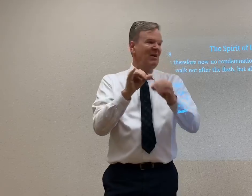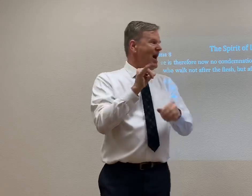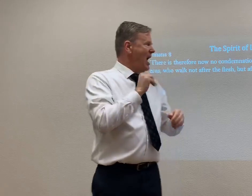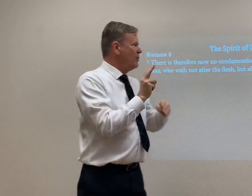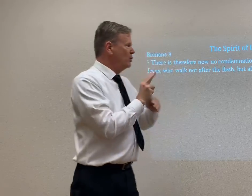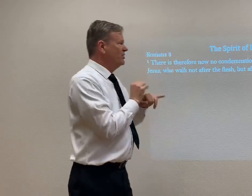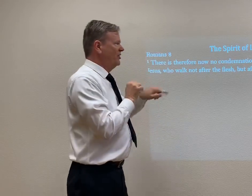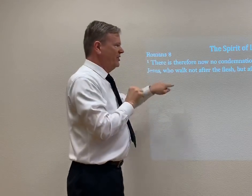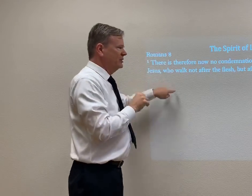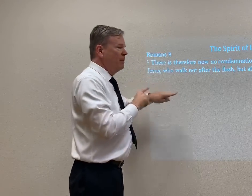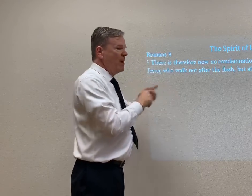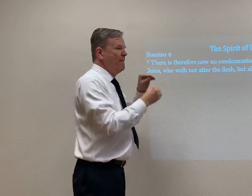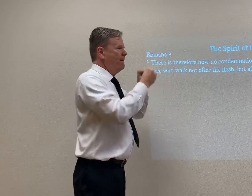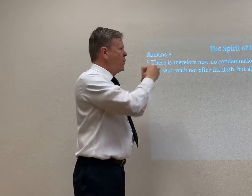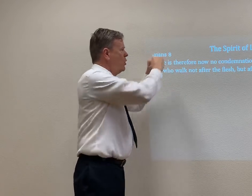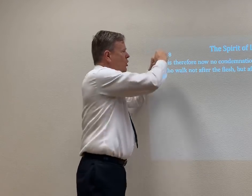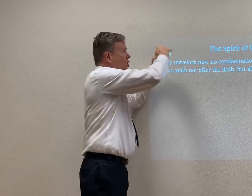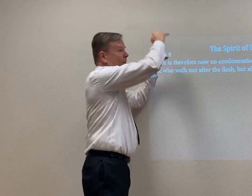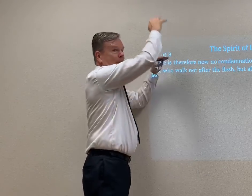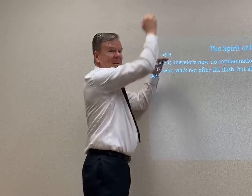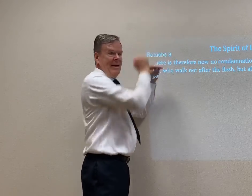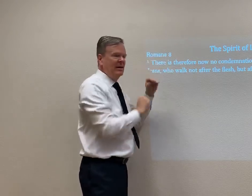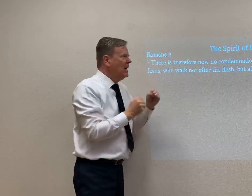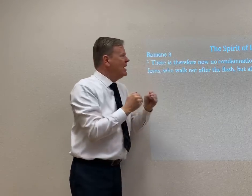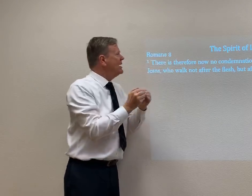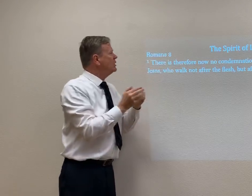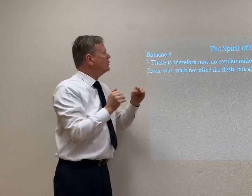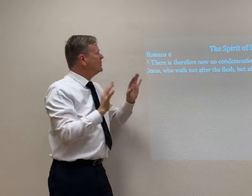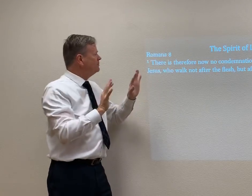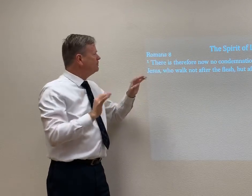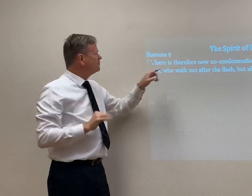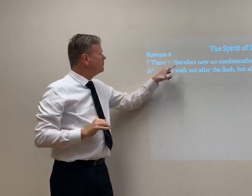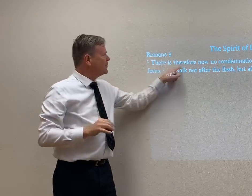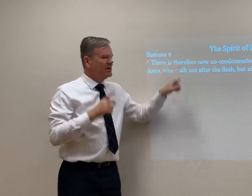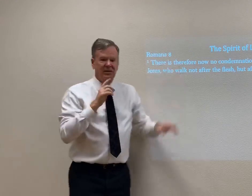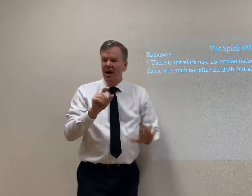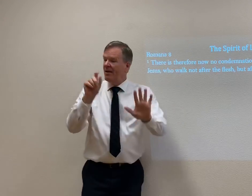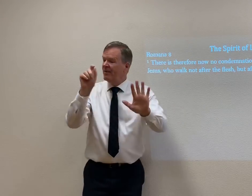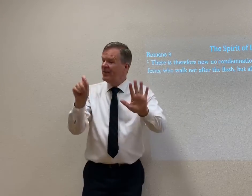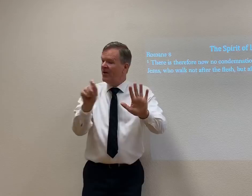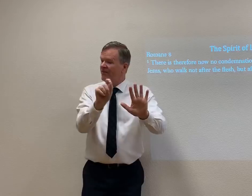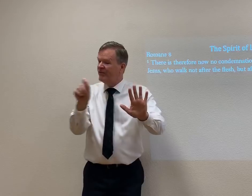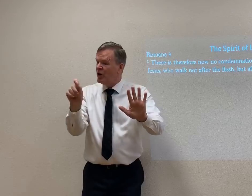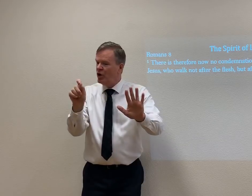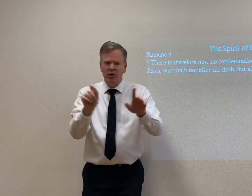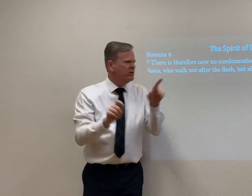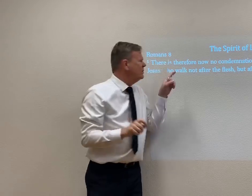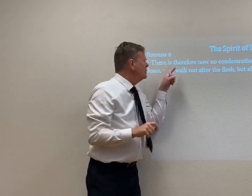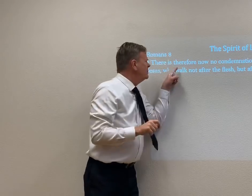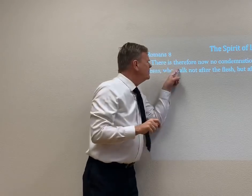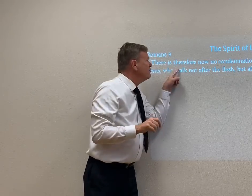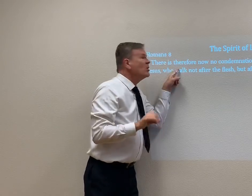teaching. I'll be using this. There's more that comes before this, but it reads, therefore,